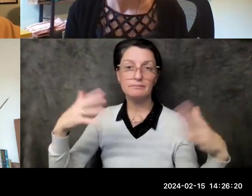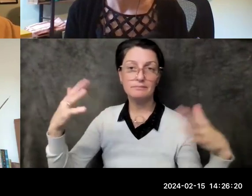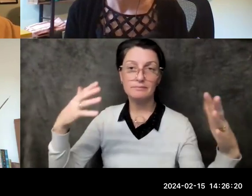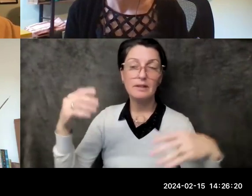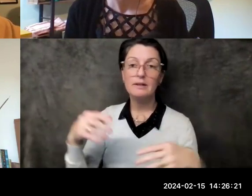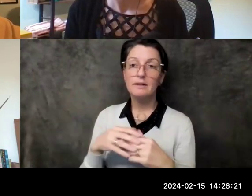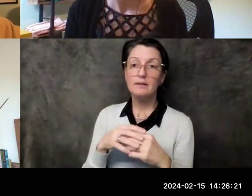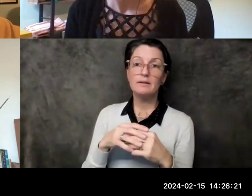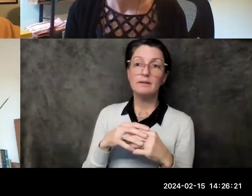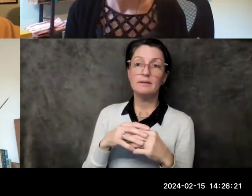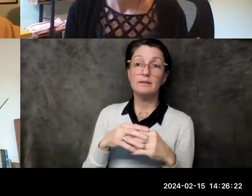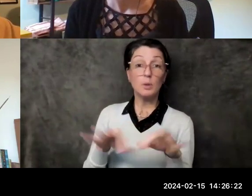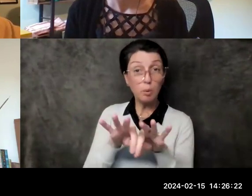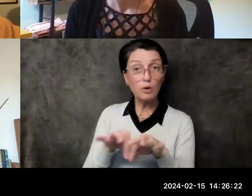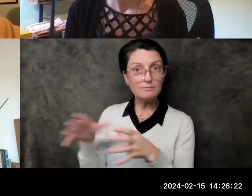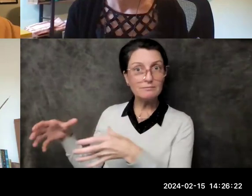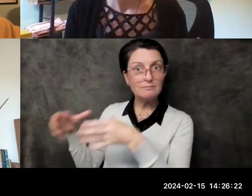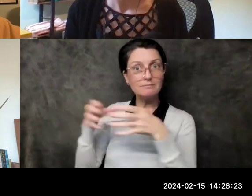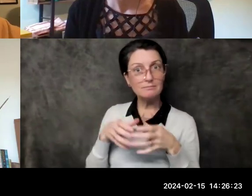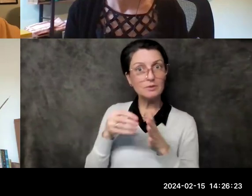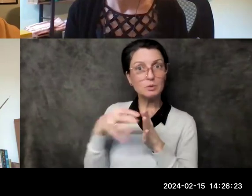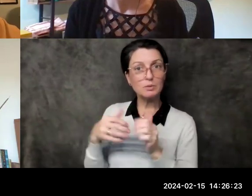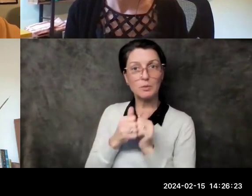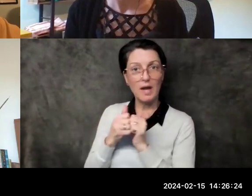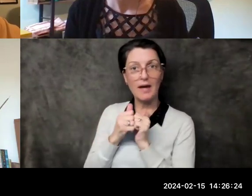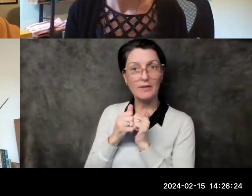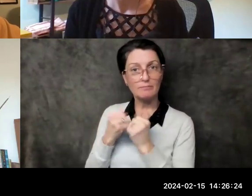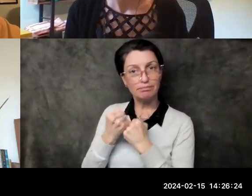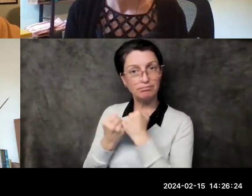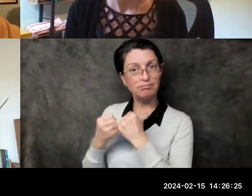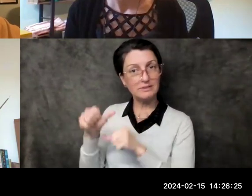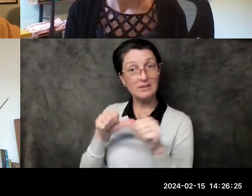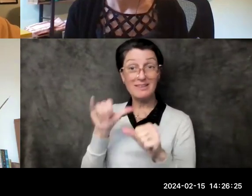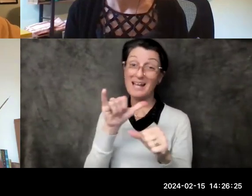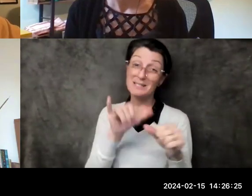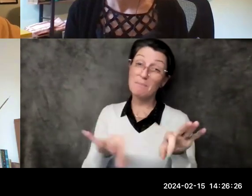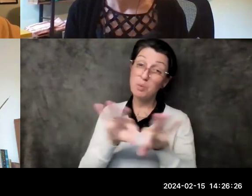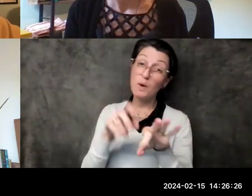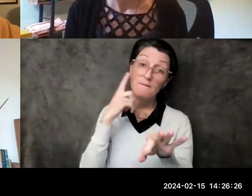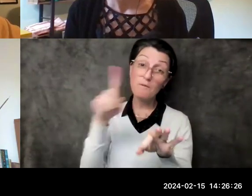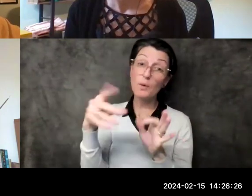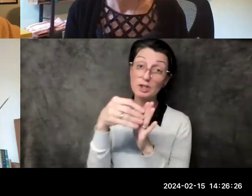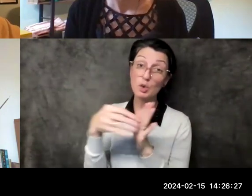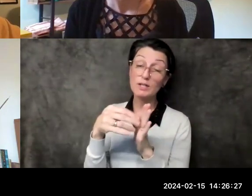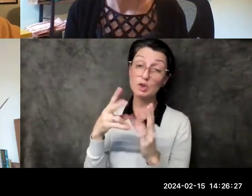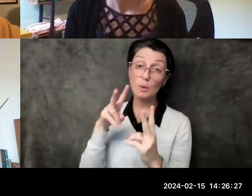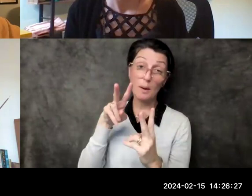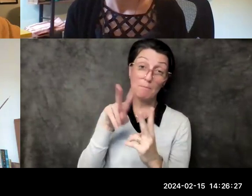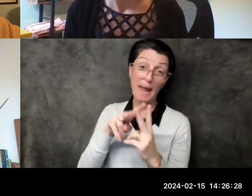that have your back and have other students, like I think it's so important for students to pair up and go to classes together,